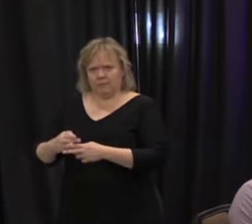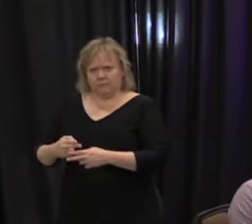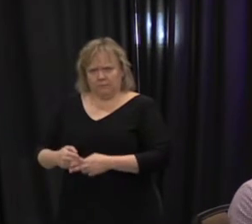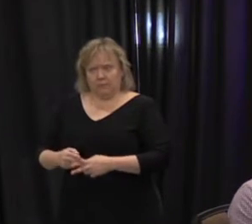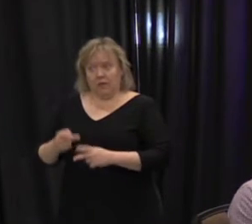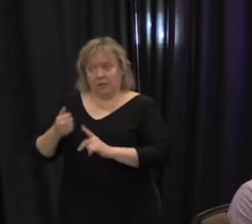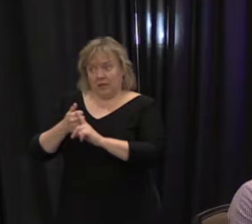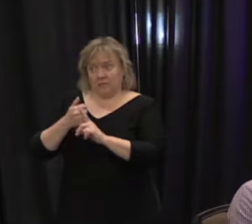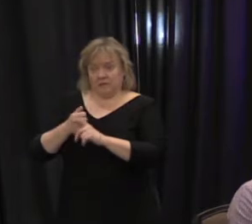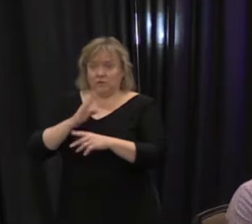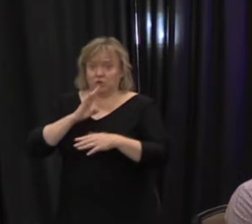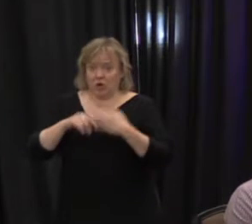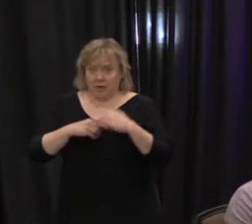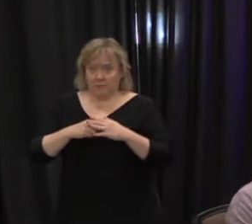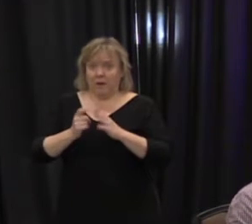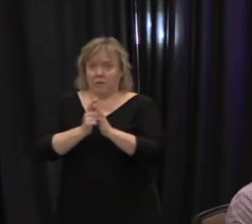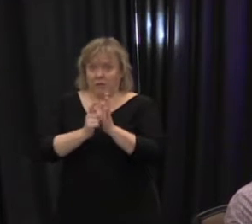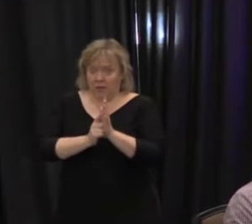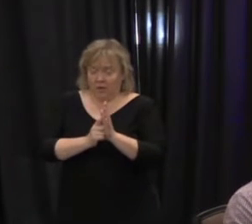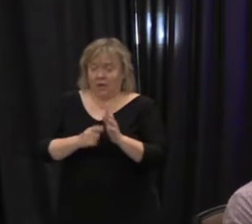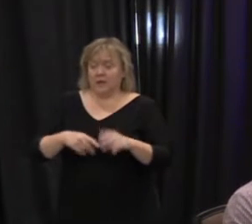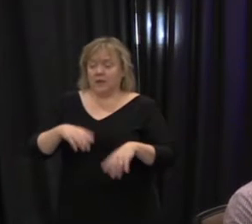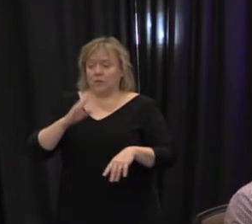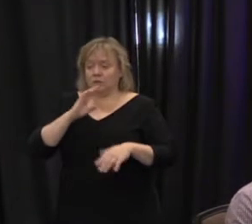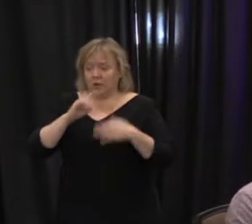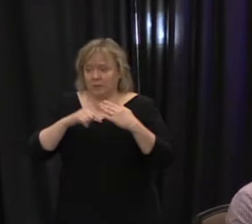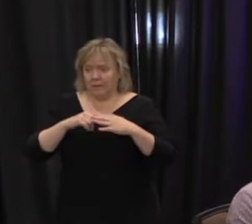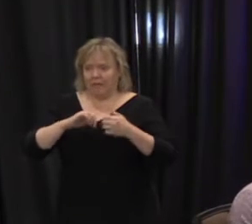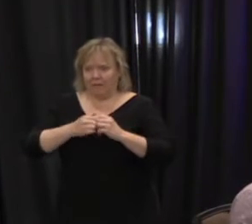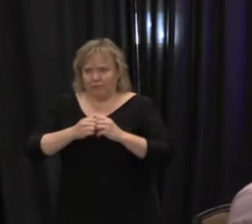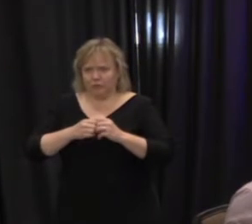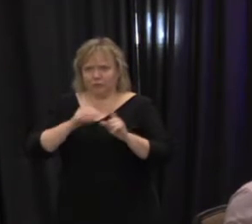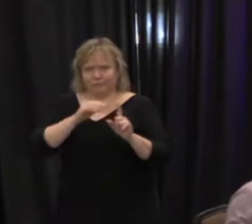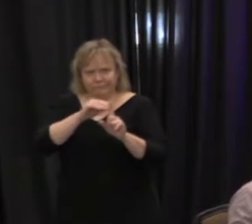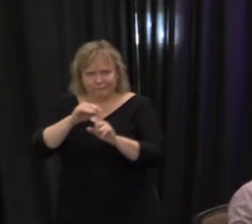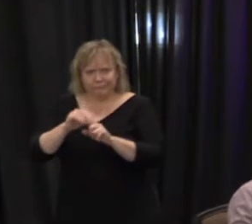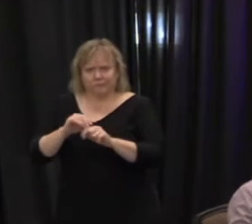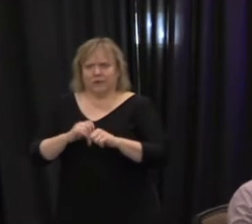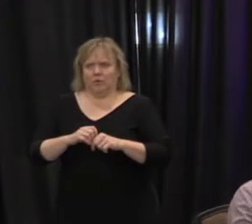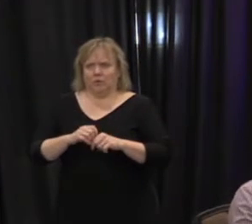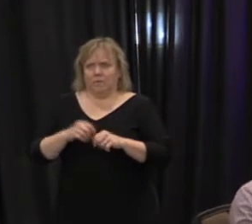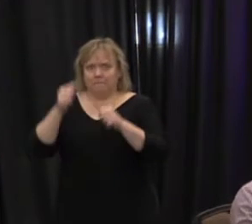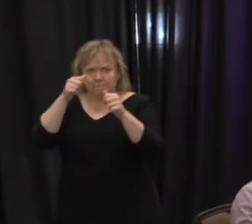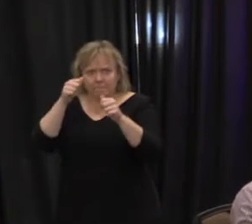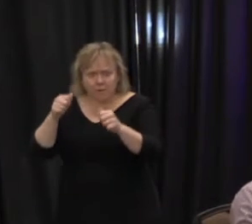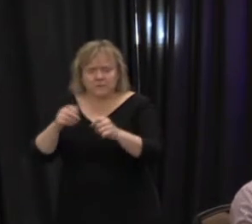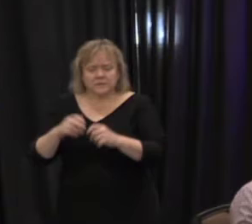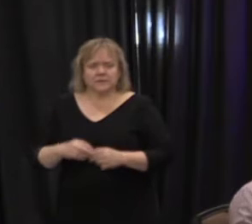about this legislation, posting on it, but finding some way to